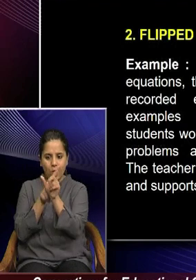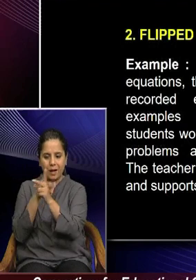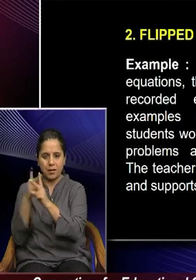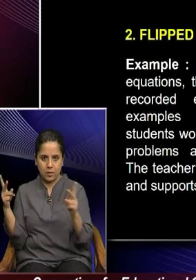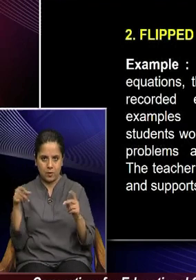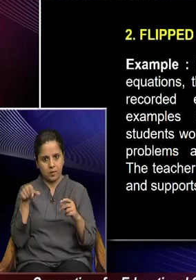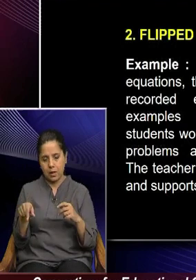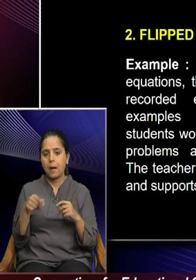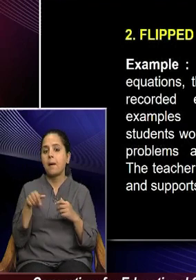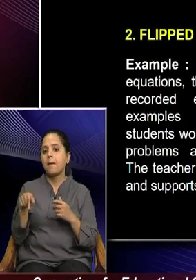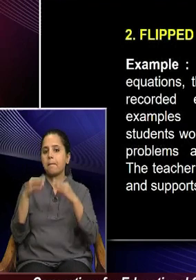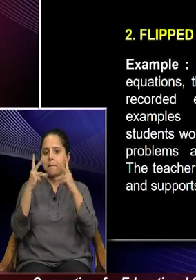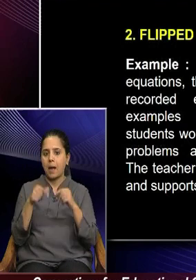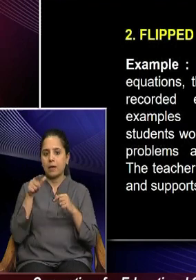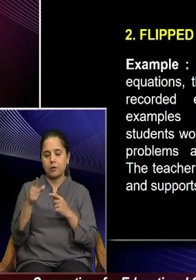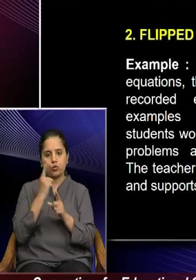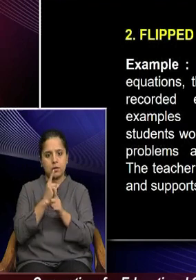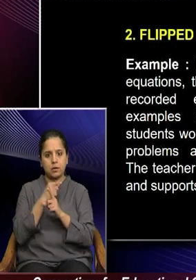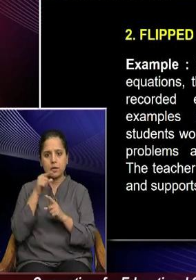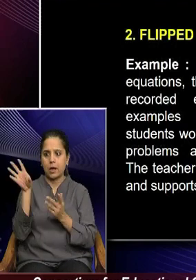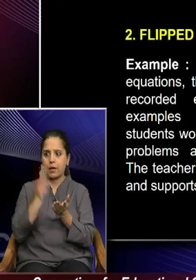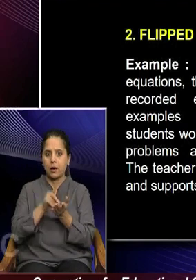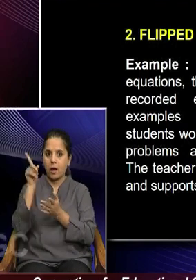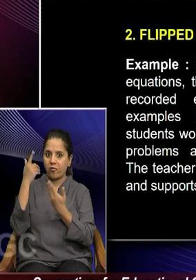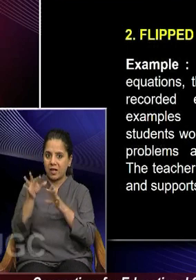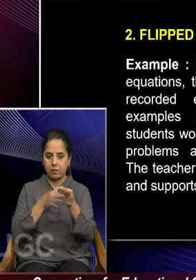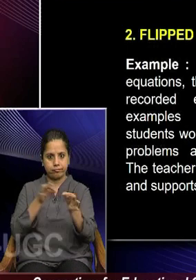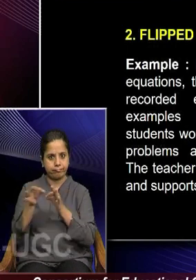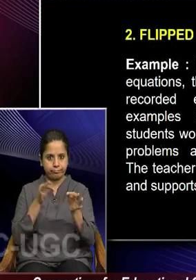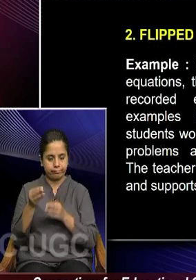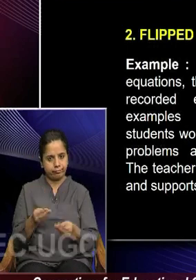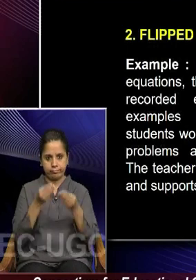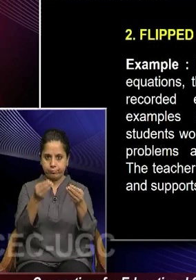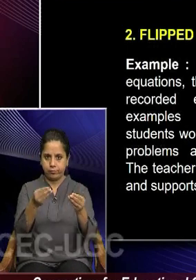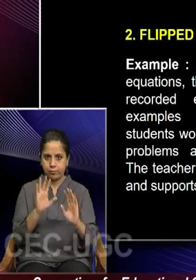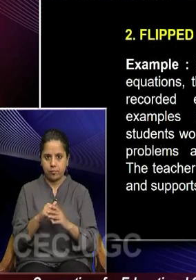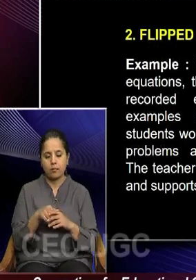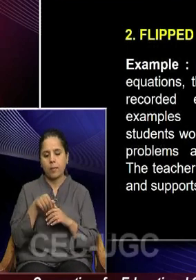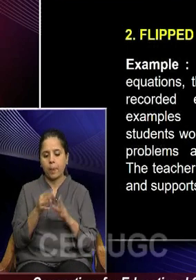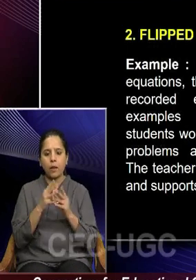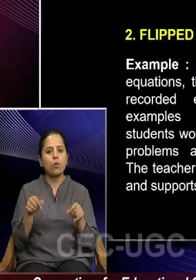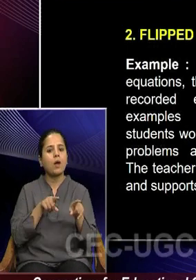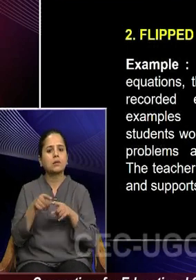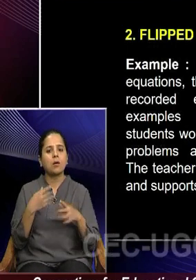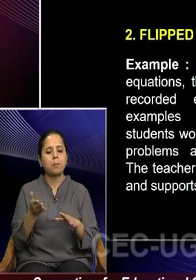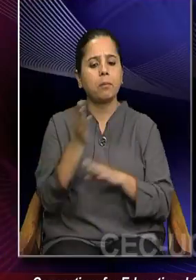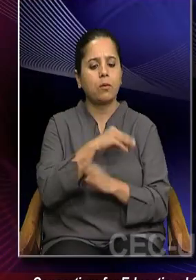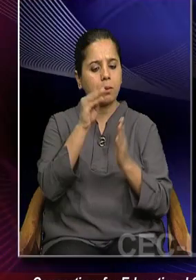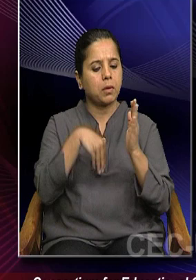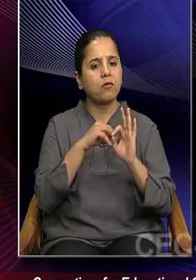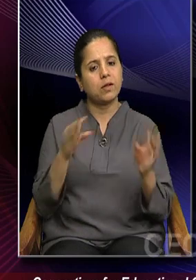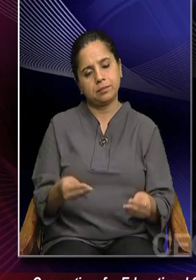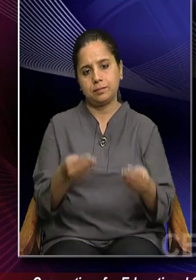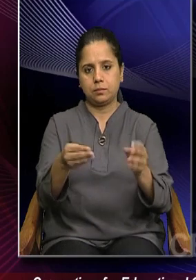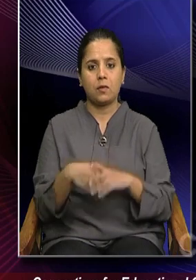teacher shares a recorded explanation and the solved examples in advance.